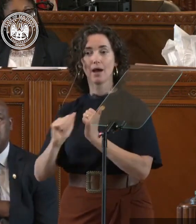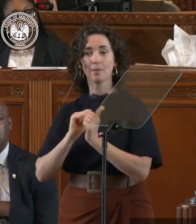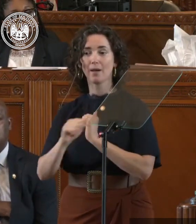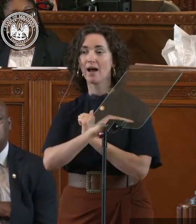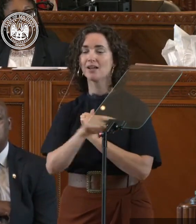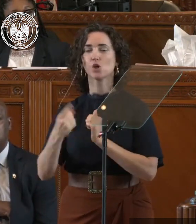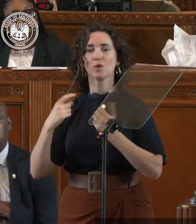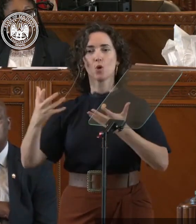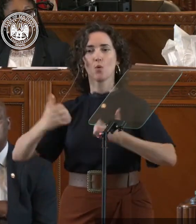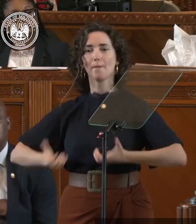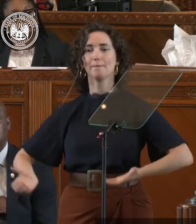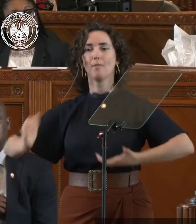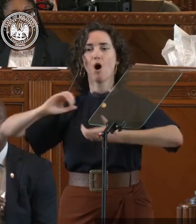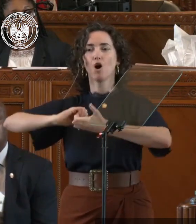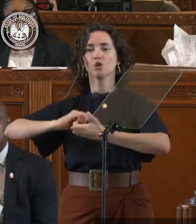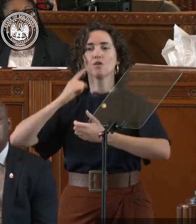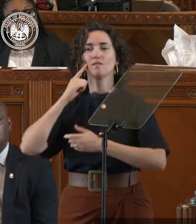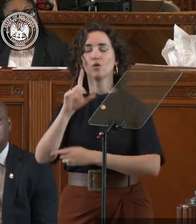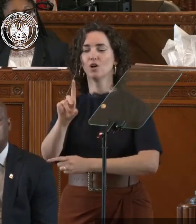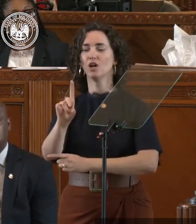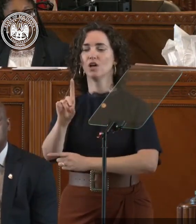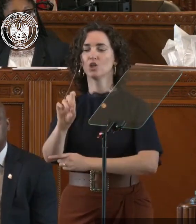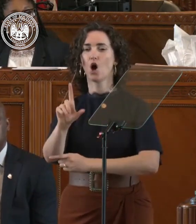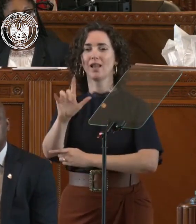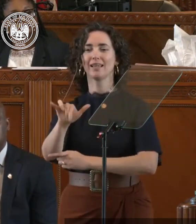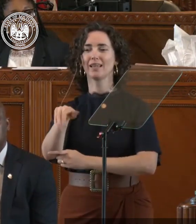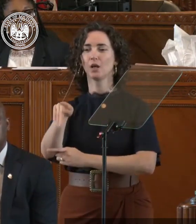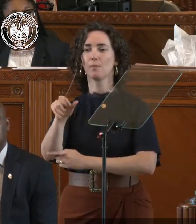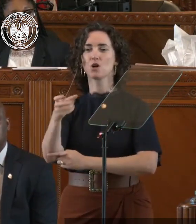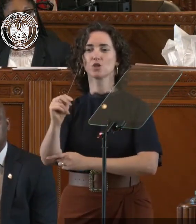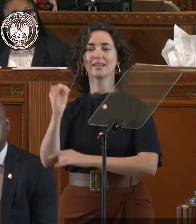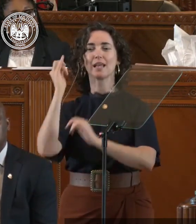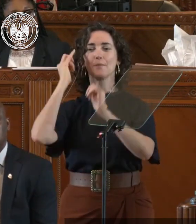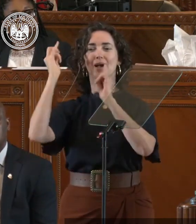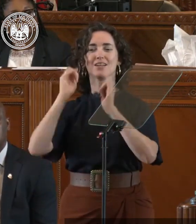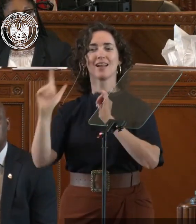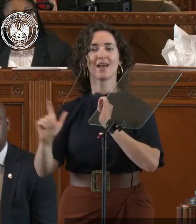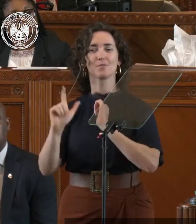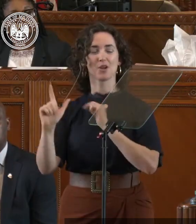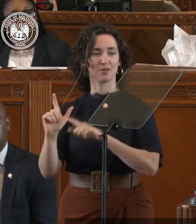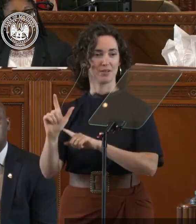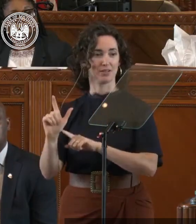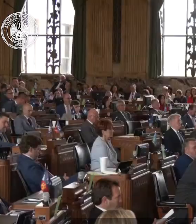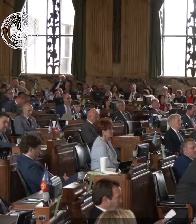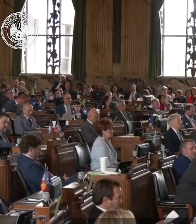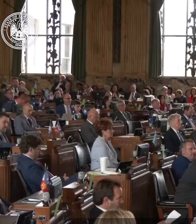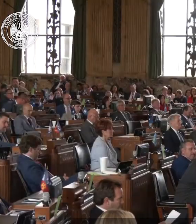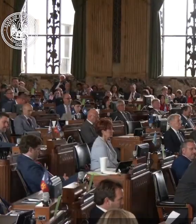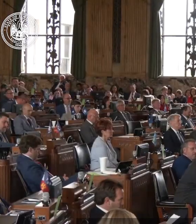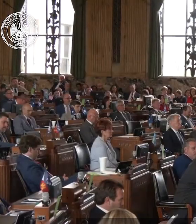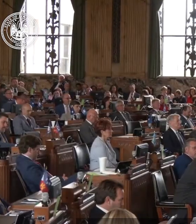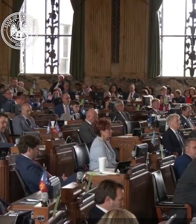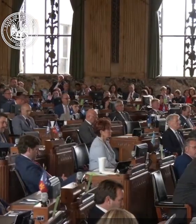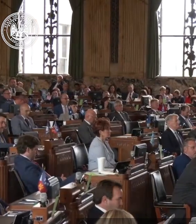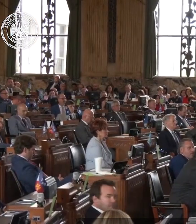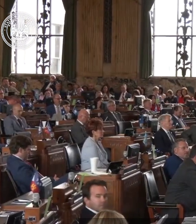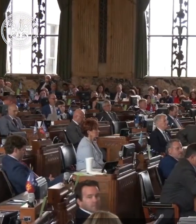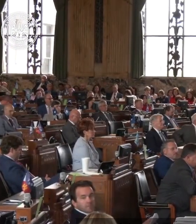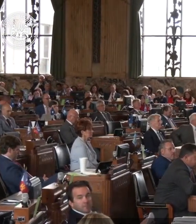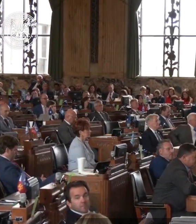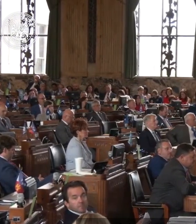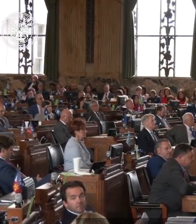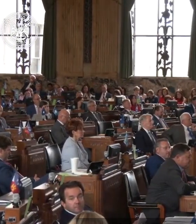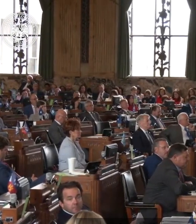create a partnership framework for Dolly Parton's Imagination Library, which would make children aged 0 to 5 in every zip code of the state